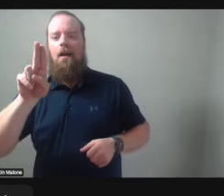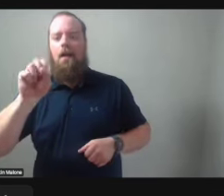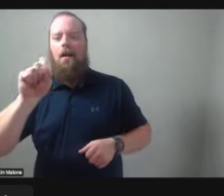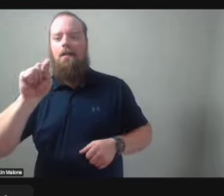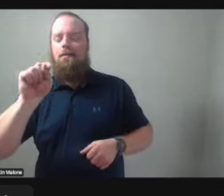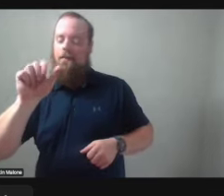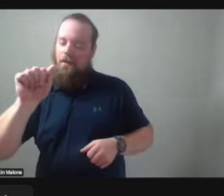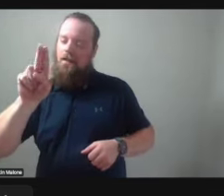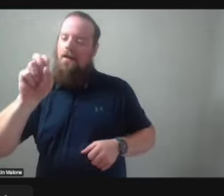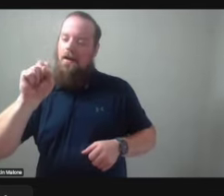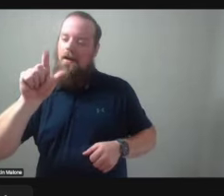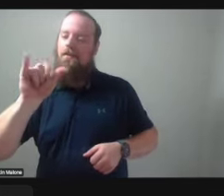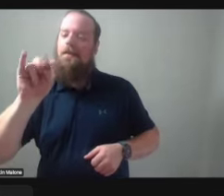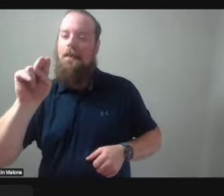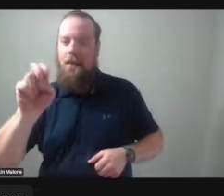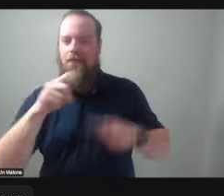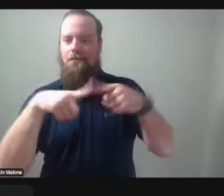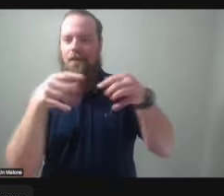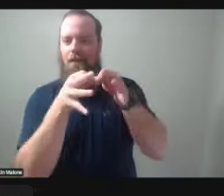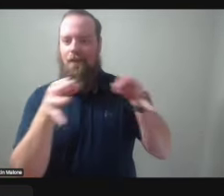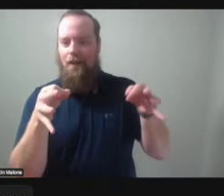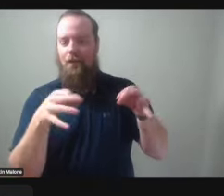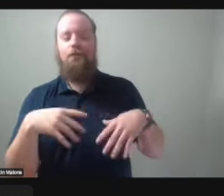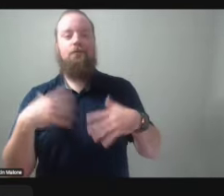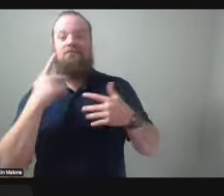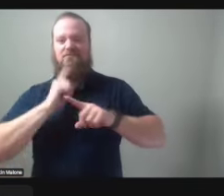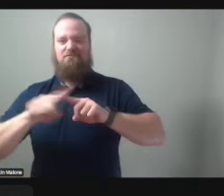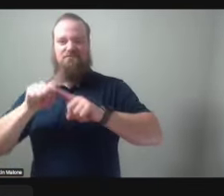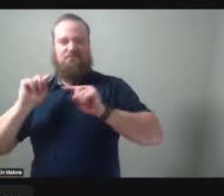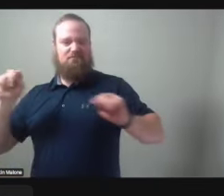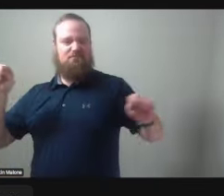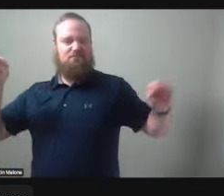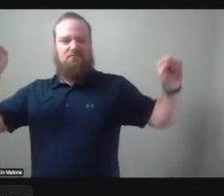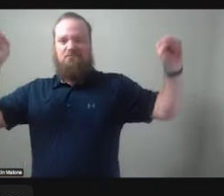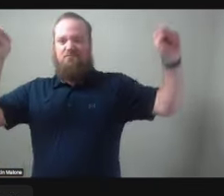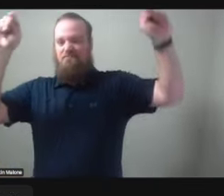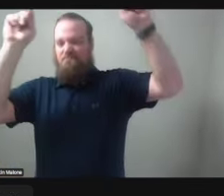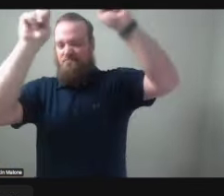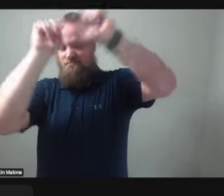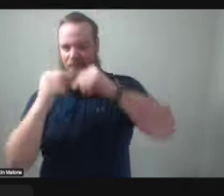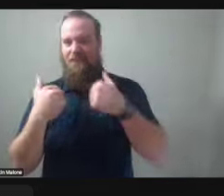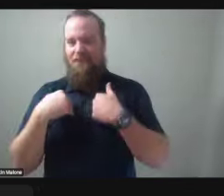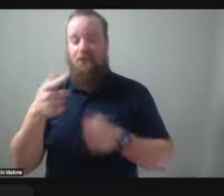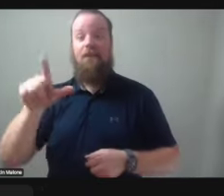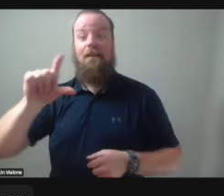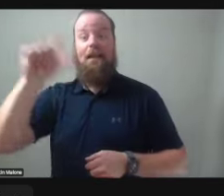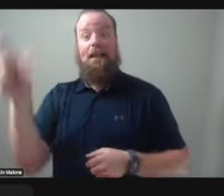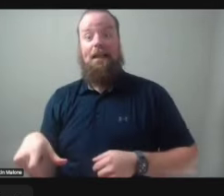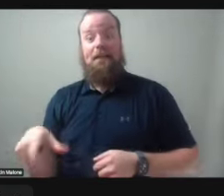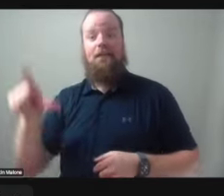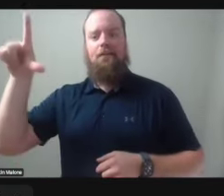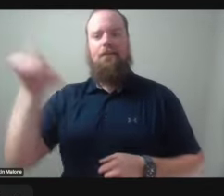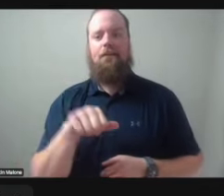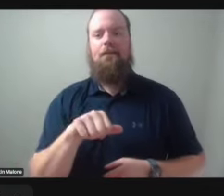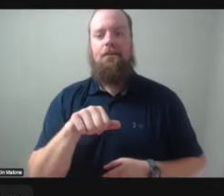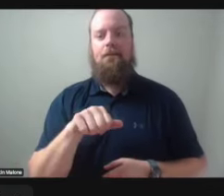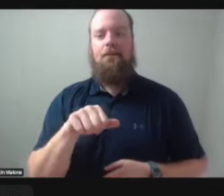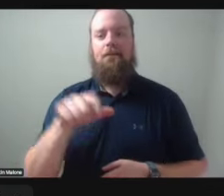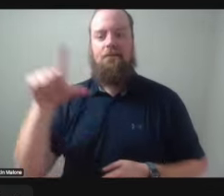sign language. British Sign Language is distinct from American Sign Language. Australia has their own sign language, so the sign language